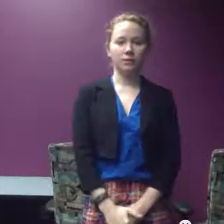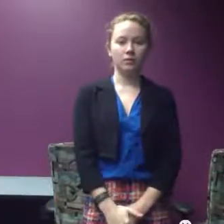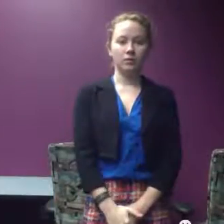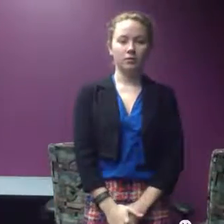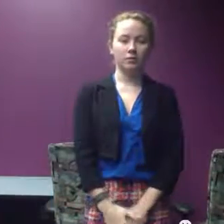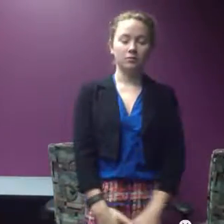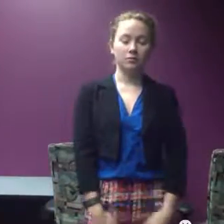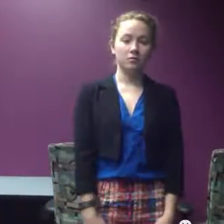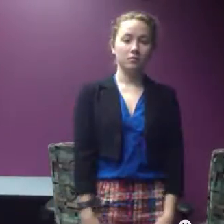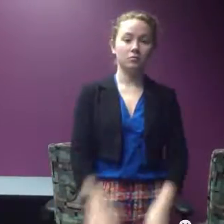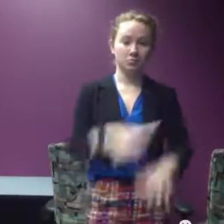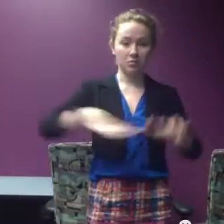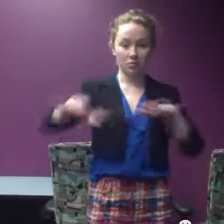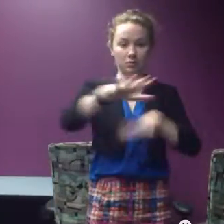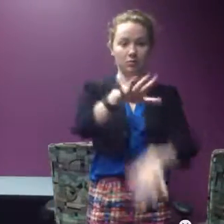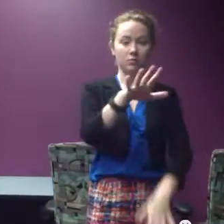And 5 times 3 equals 15.